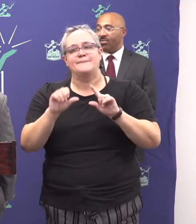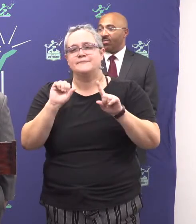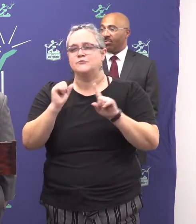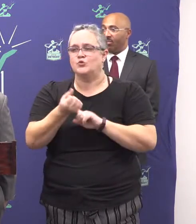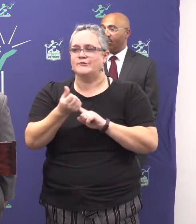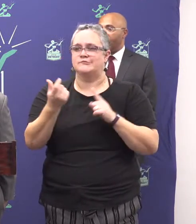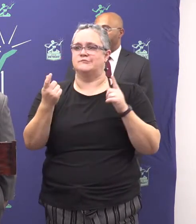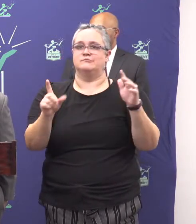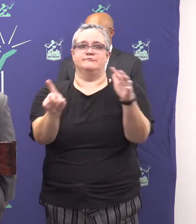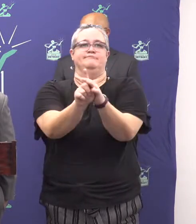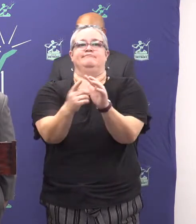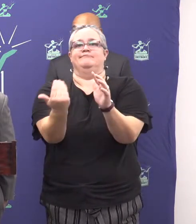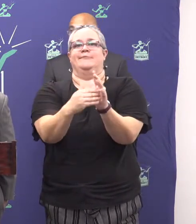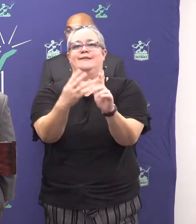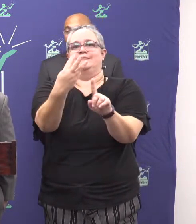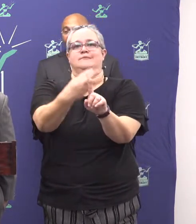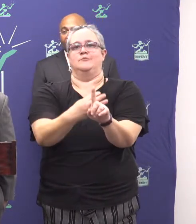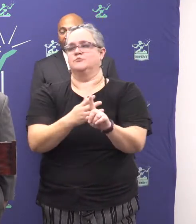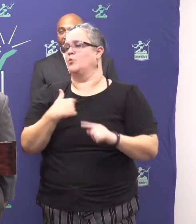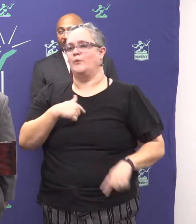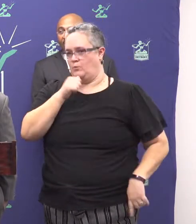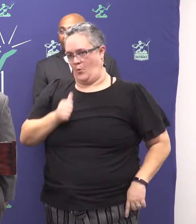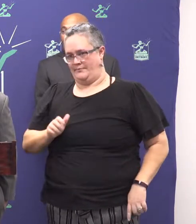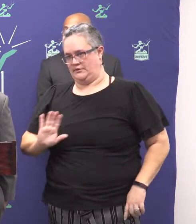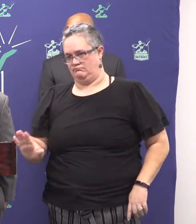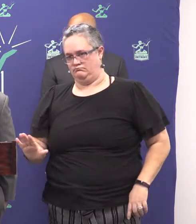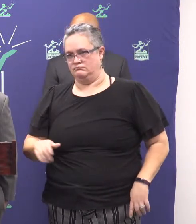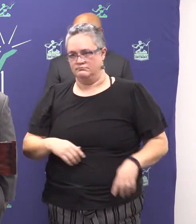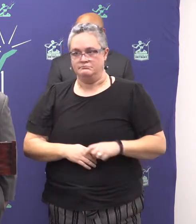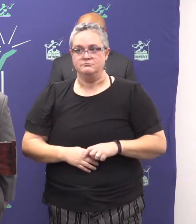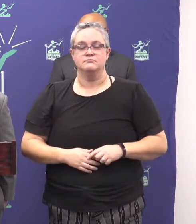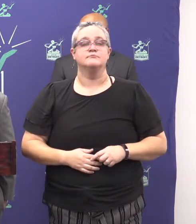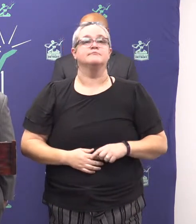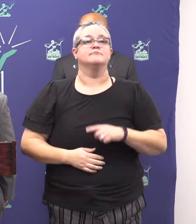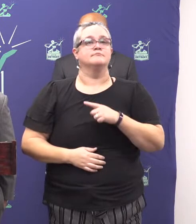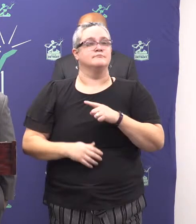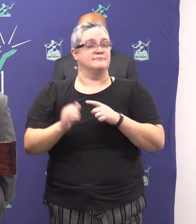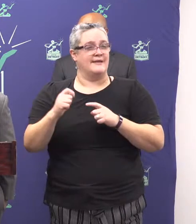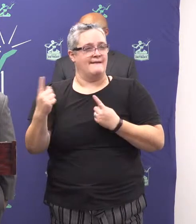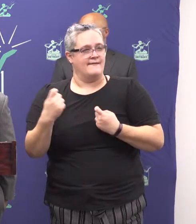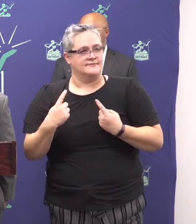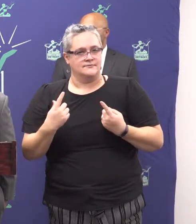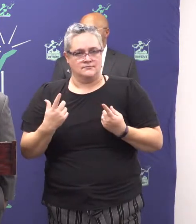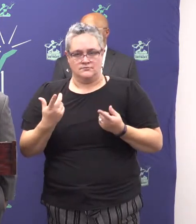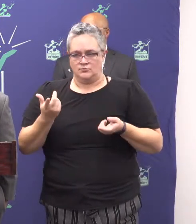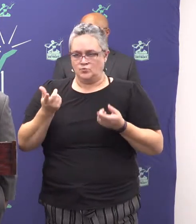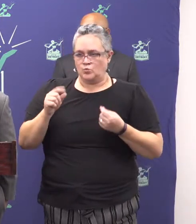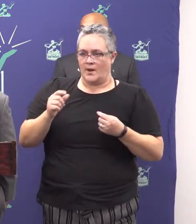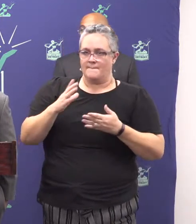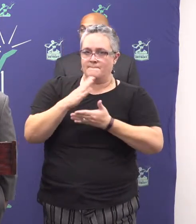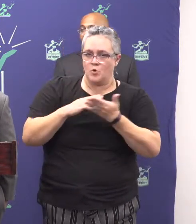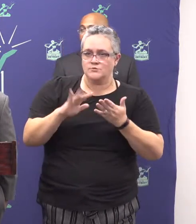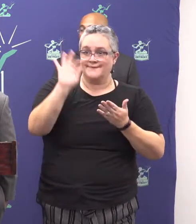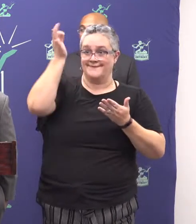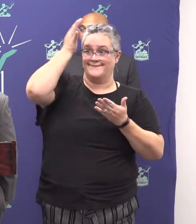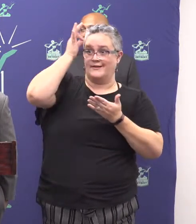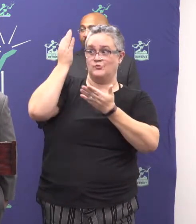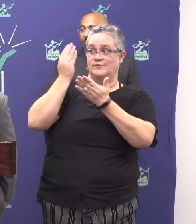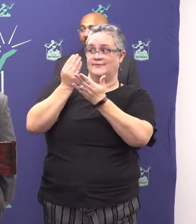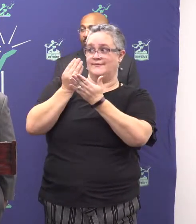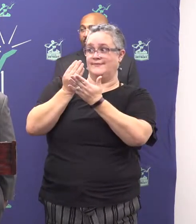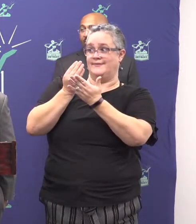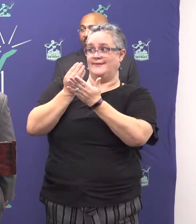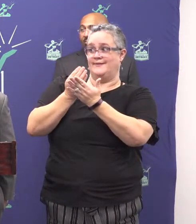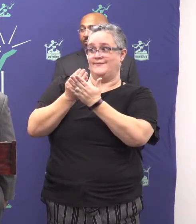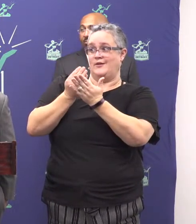in 6 months. We won't be. Okay. Can I ask what portion of federal funding